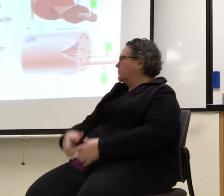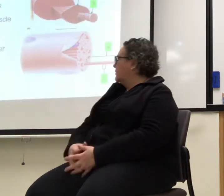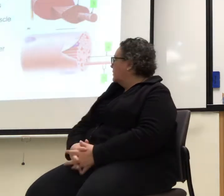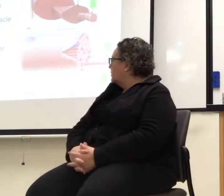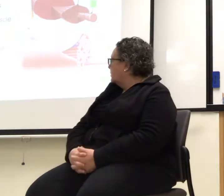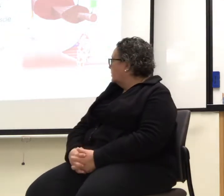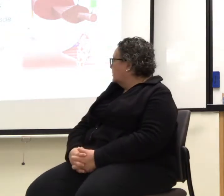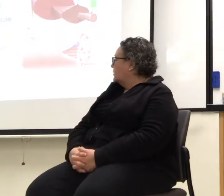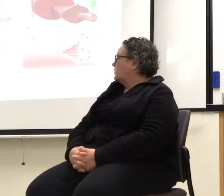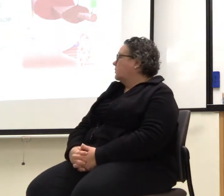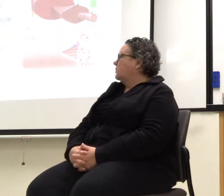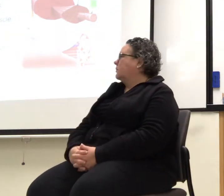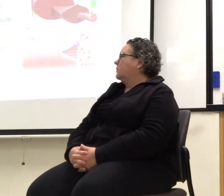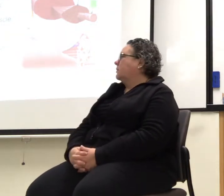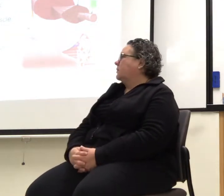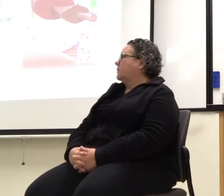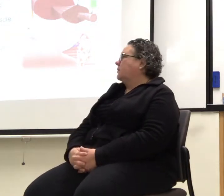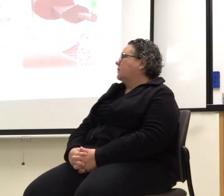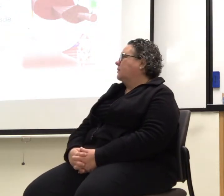in a row.